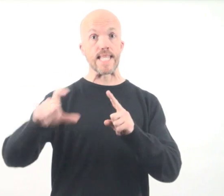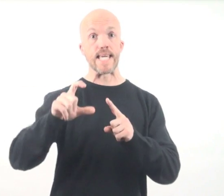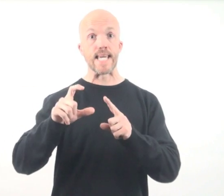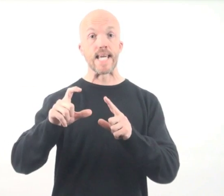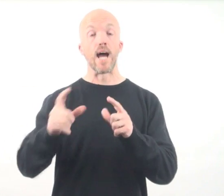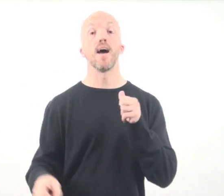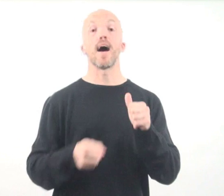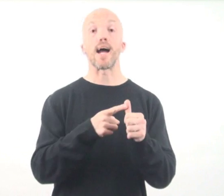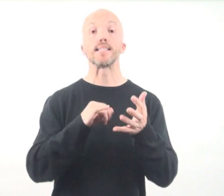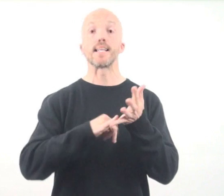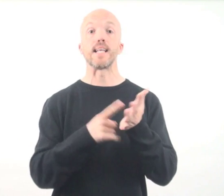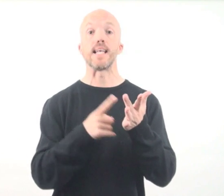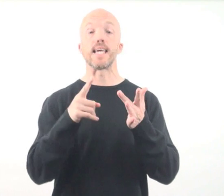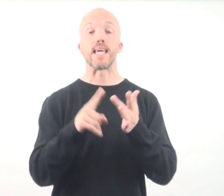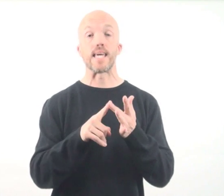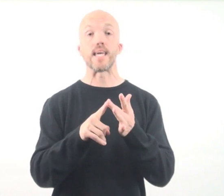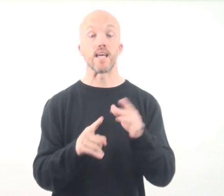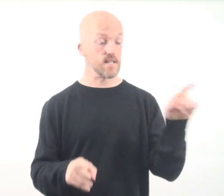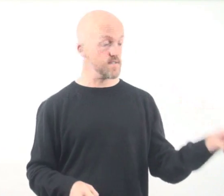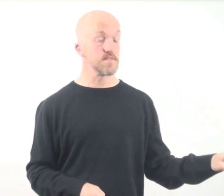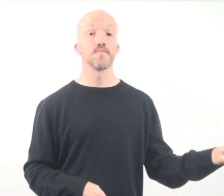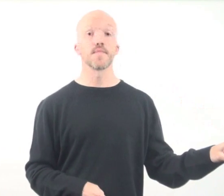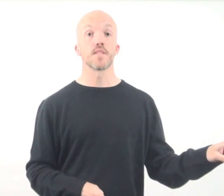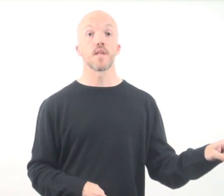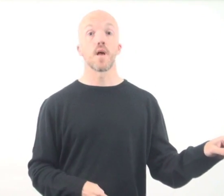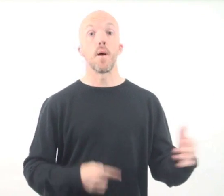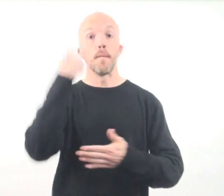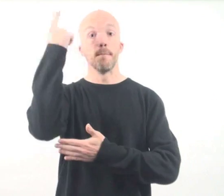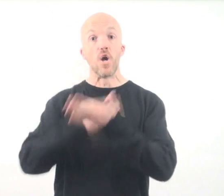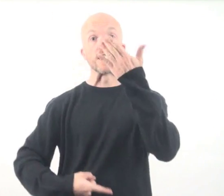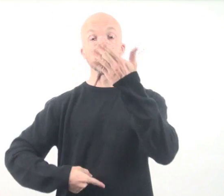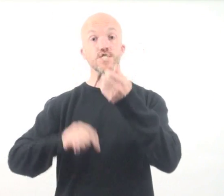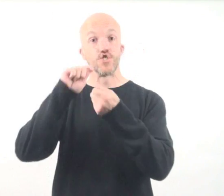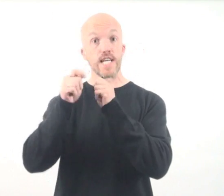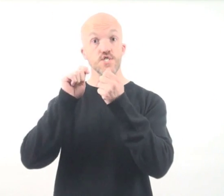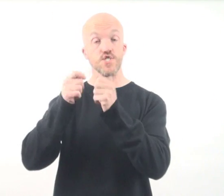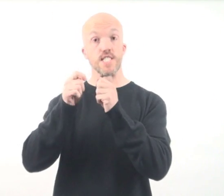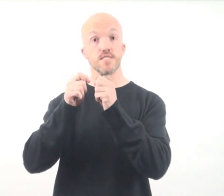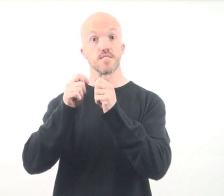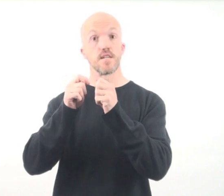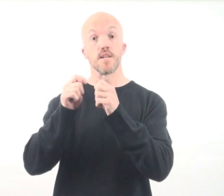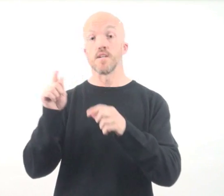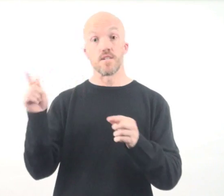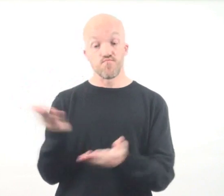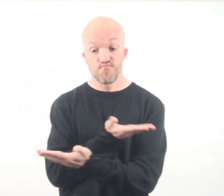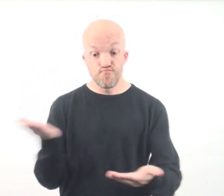interpreting community represented by ASLI on the other side. The DWP are trying to enforce changes without